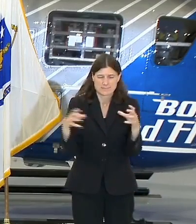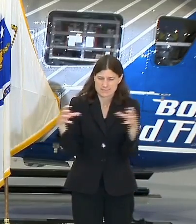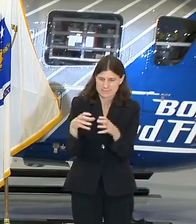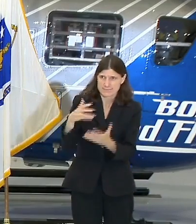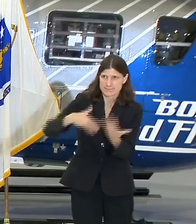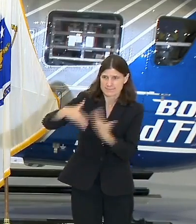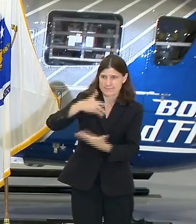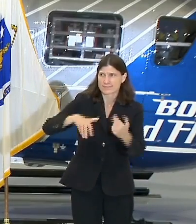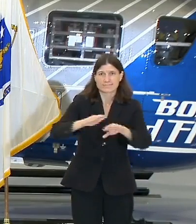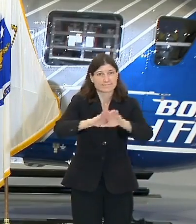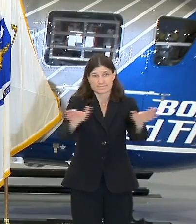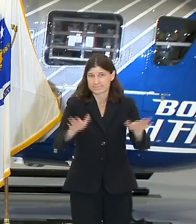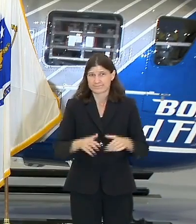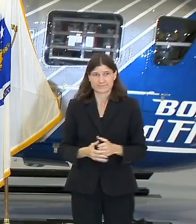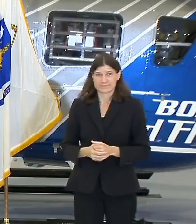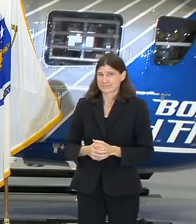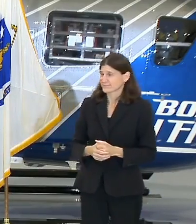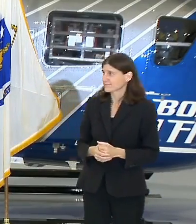won't.